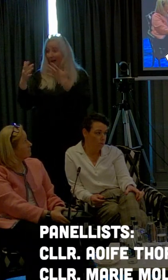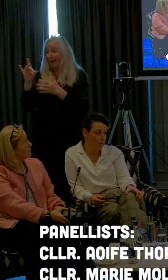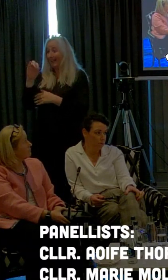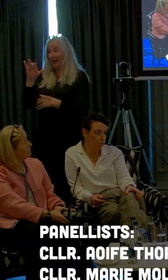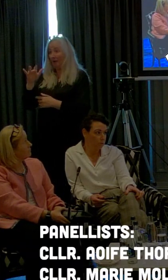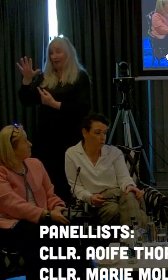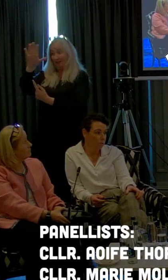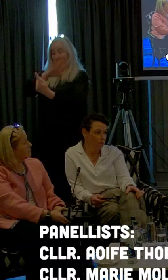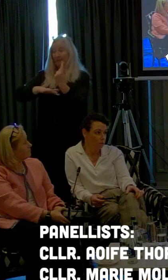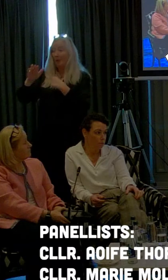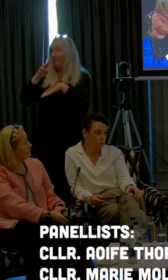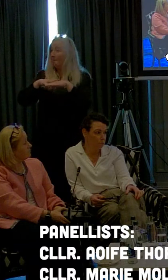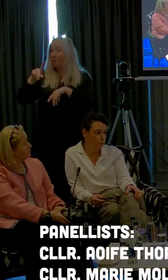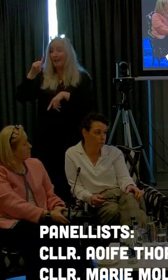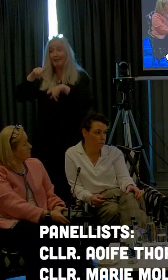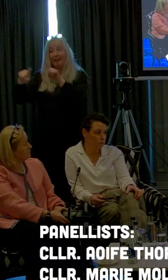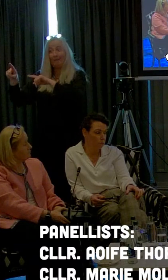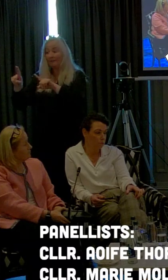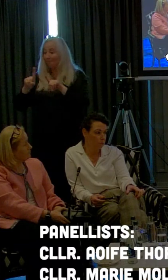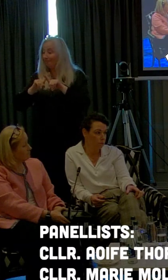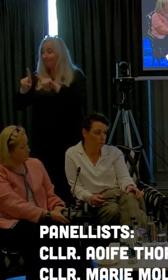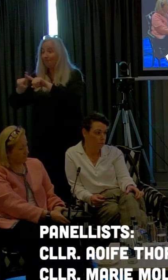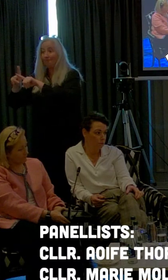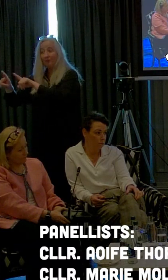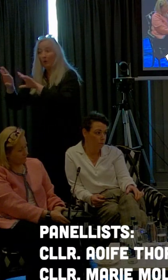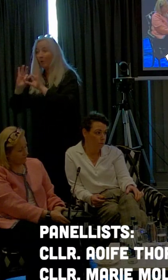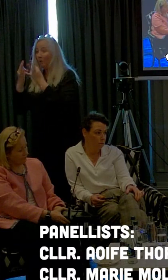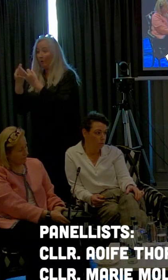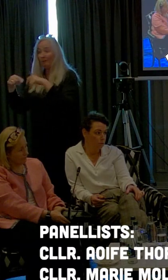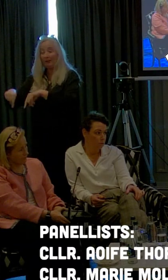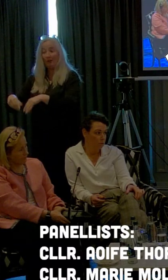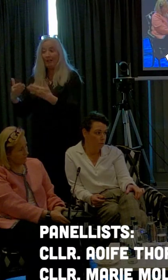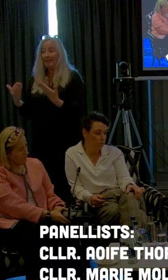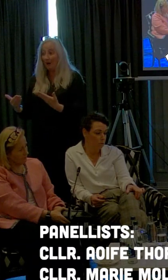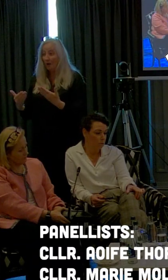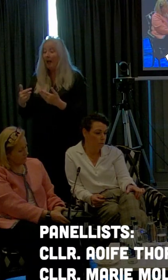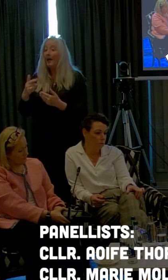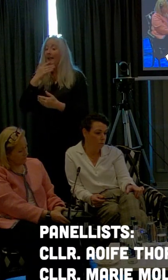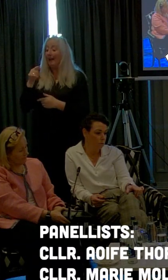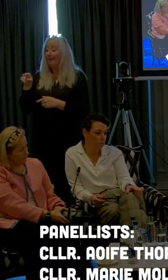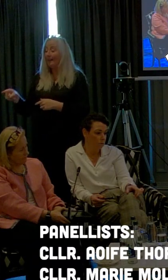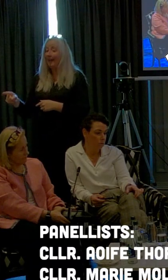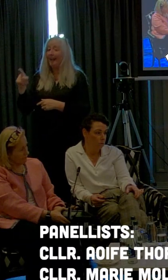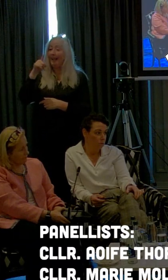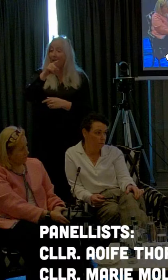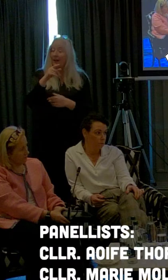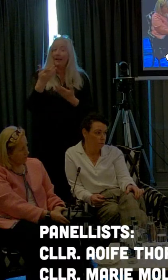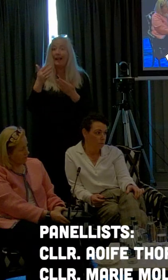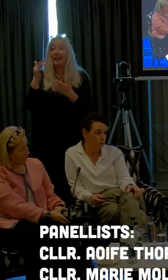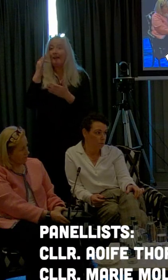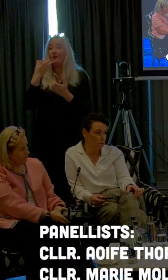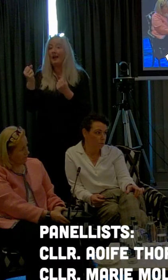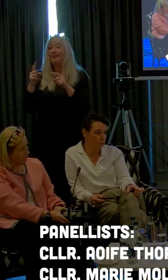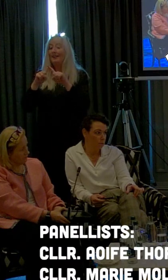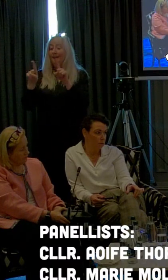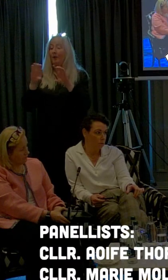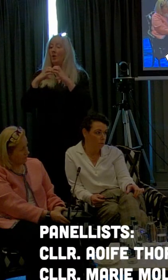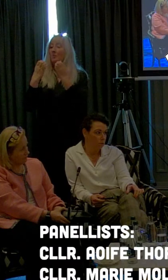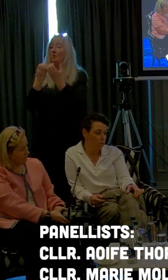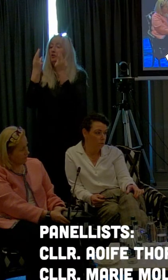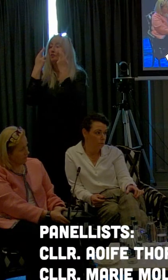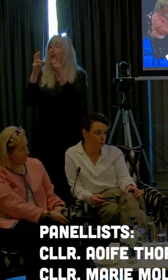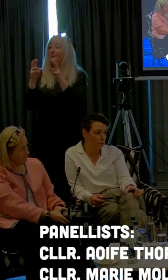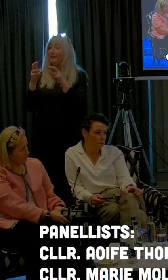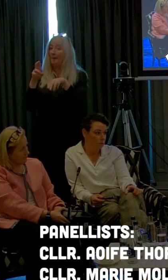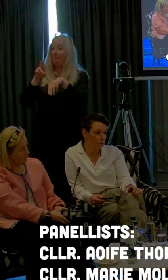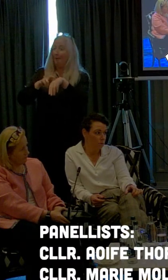views we can hear, the more opinions we can hear, I suppose, you know, the better, we'd say, the different communities are representatives in terms of our, you